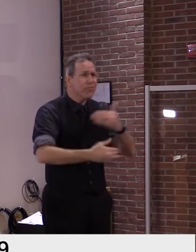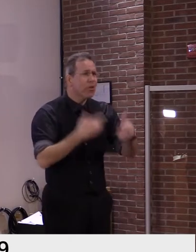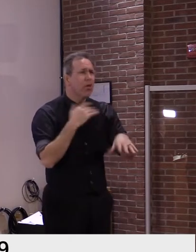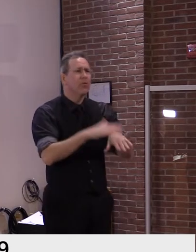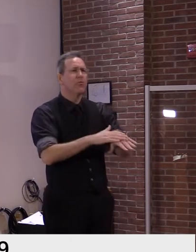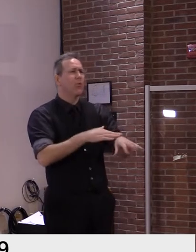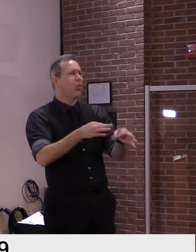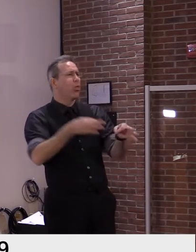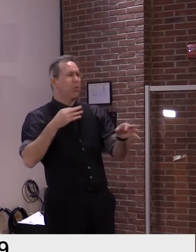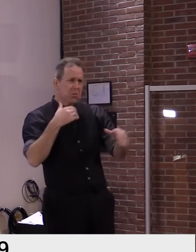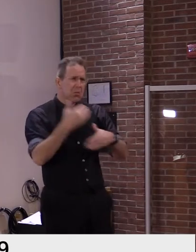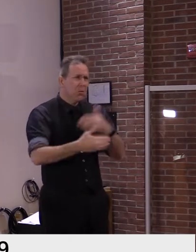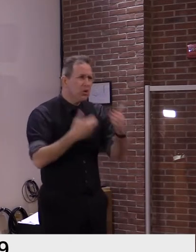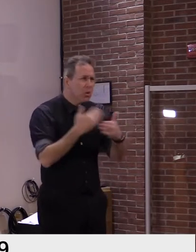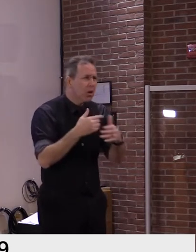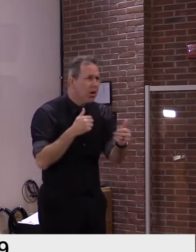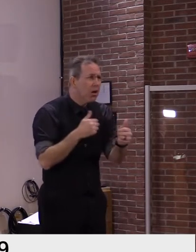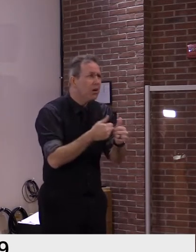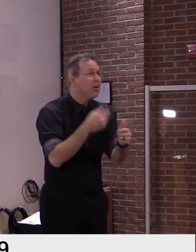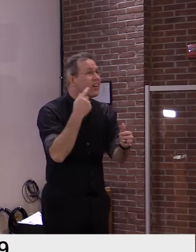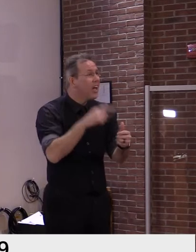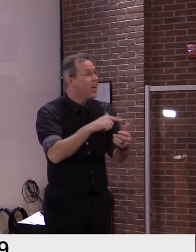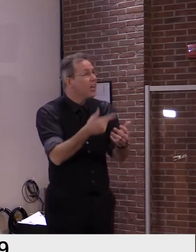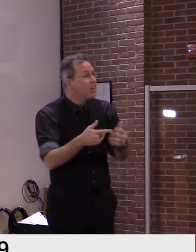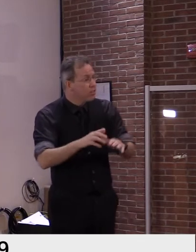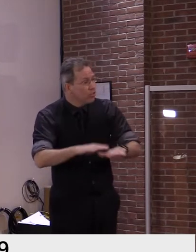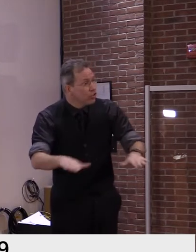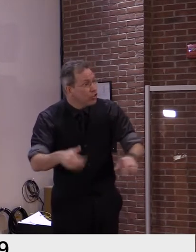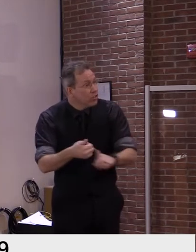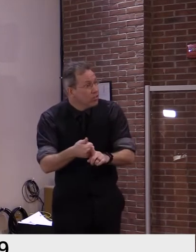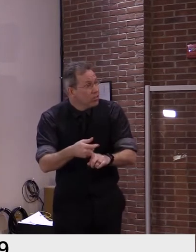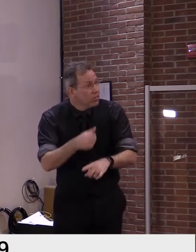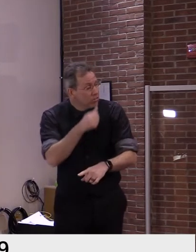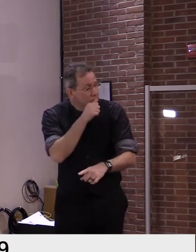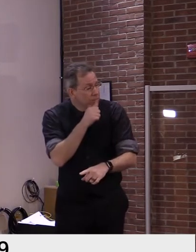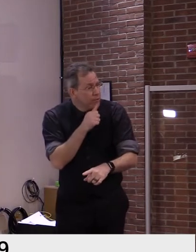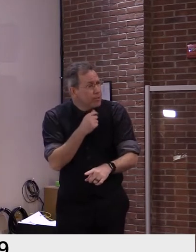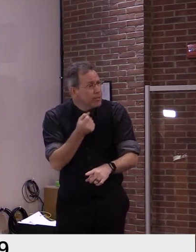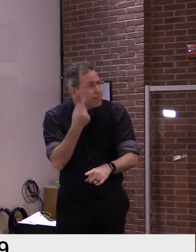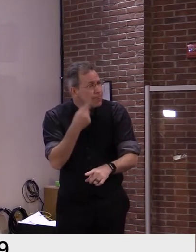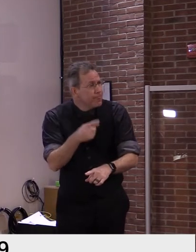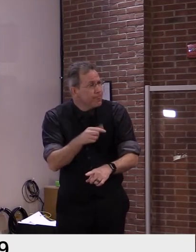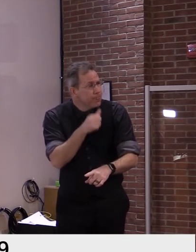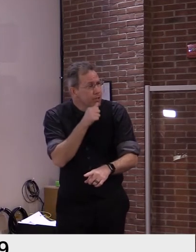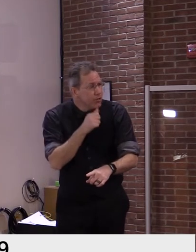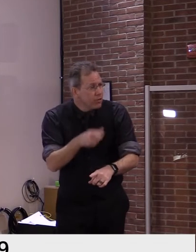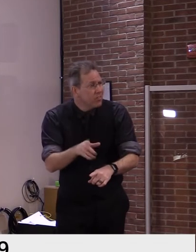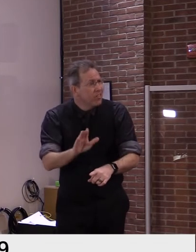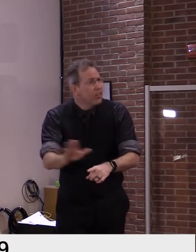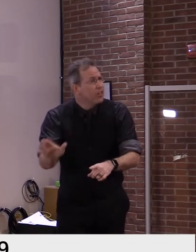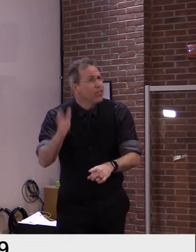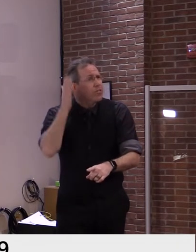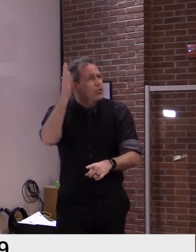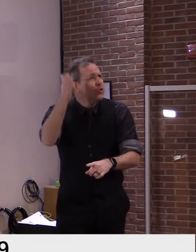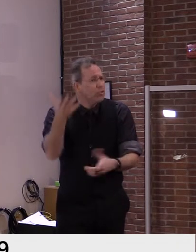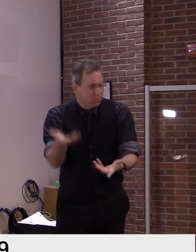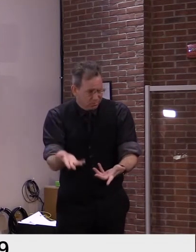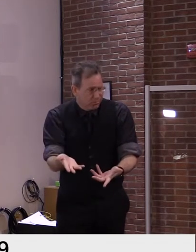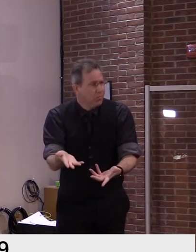well. I mean, that's our future, and our kids are not doing well. So we have to address that